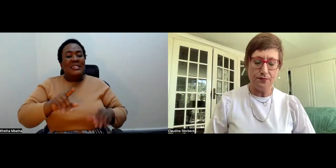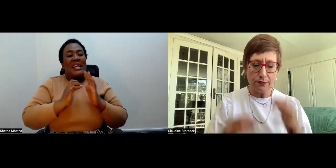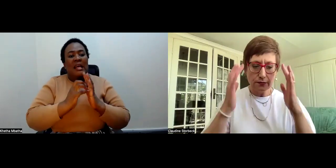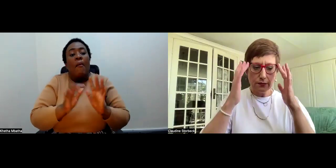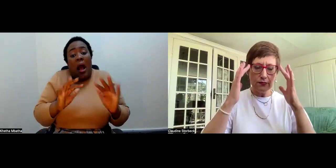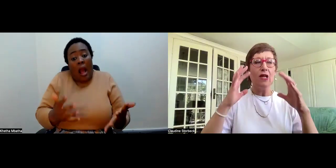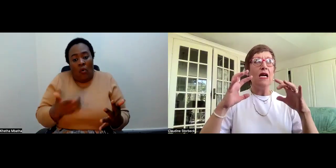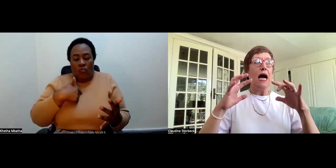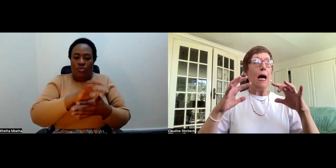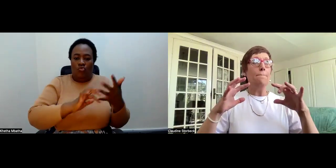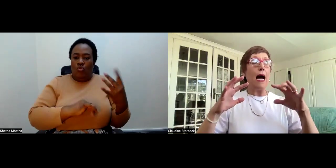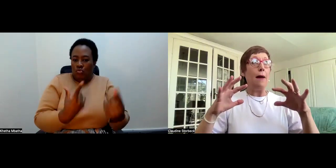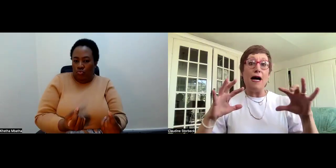story.